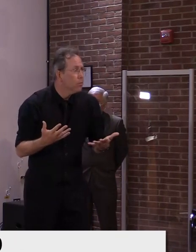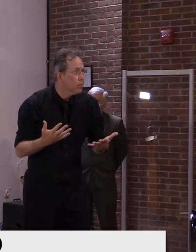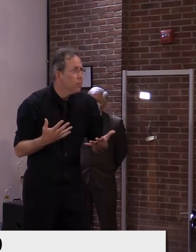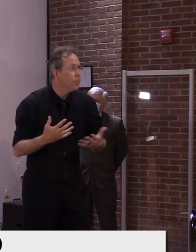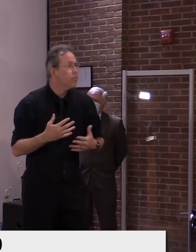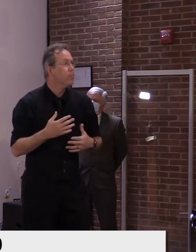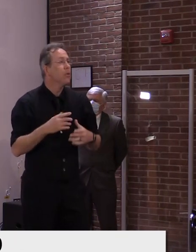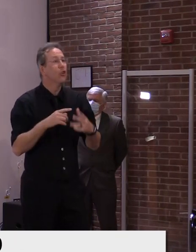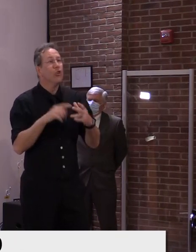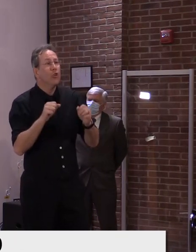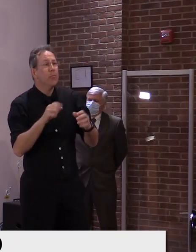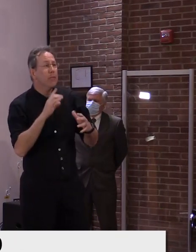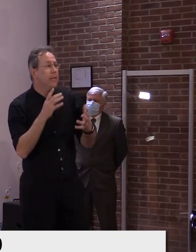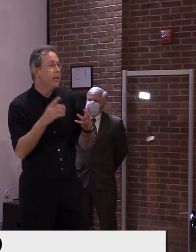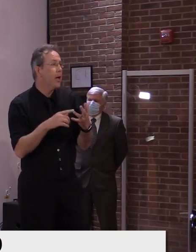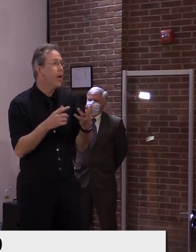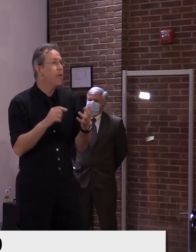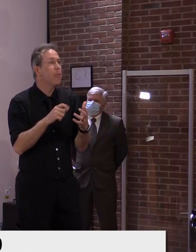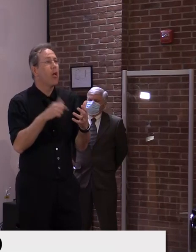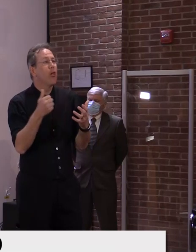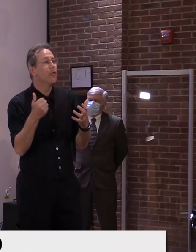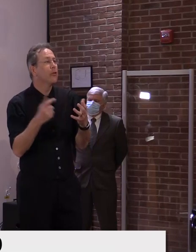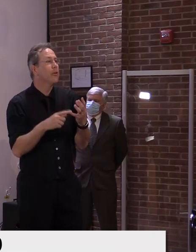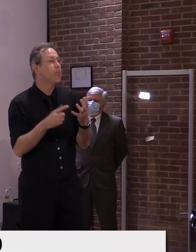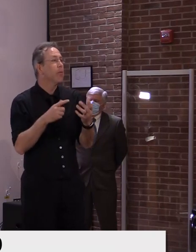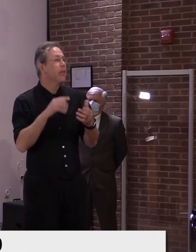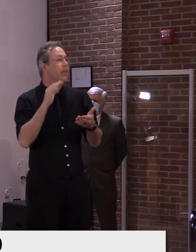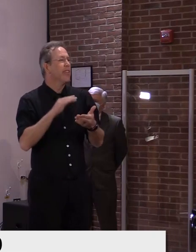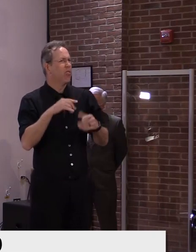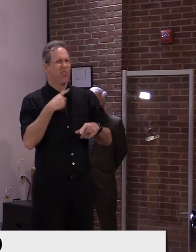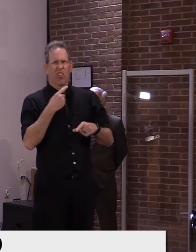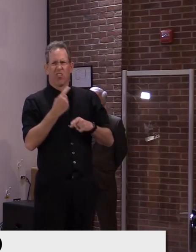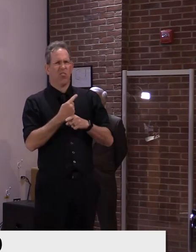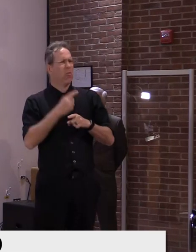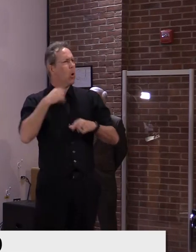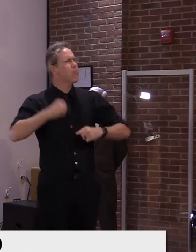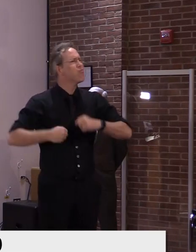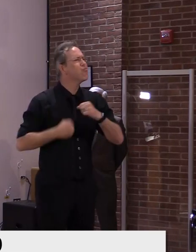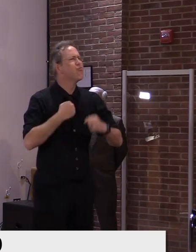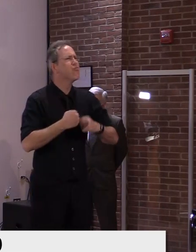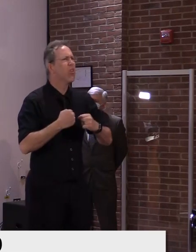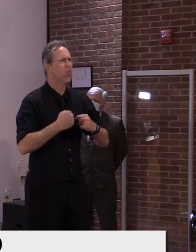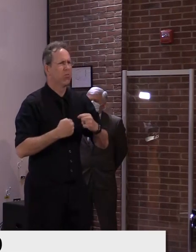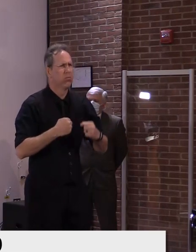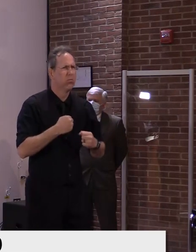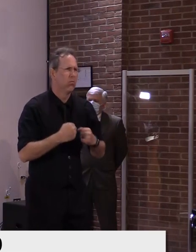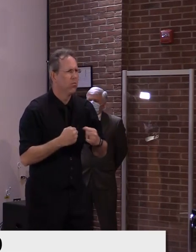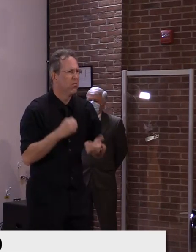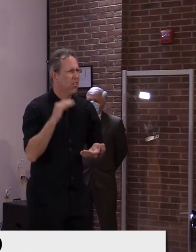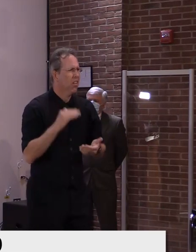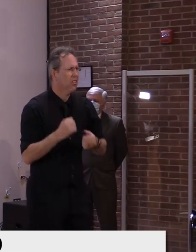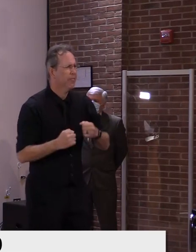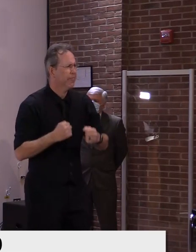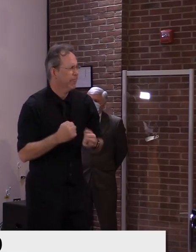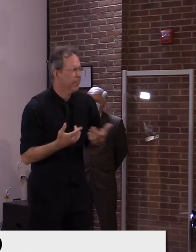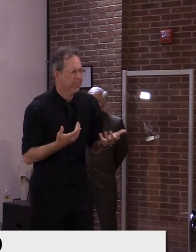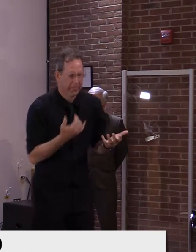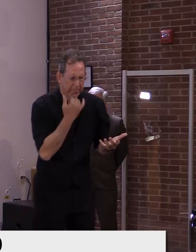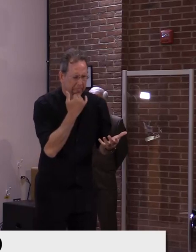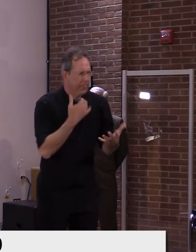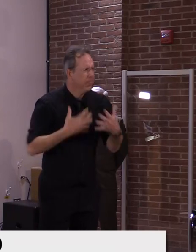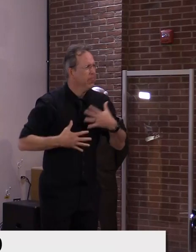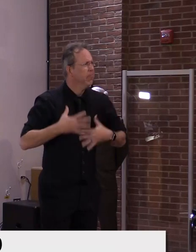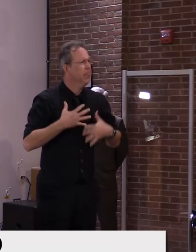blood clots that are being reported in these women, the one to the brain is going to be accompanied by some kind of neurologic